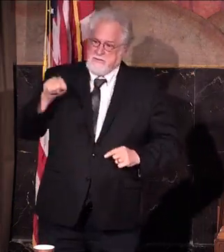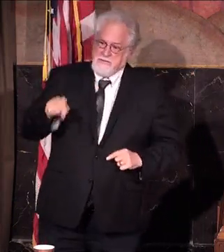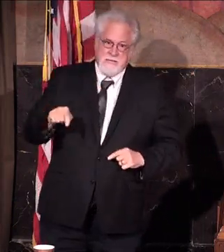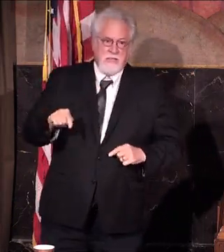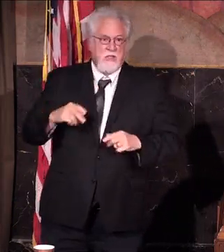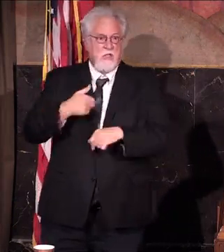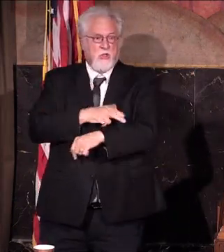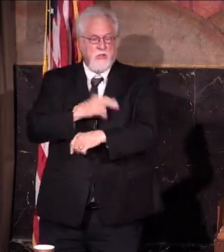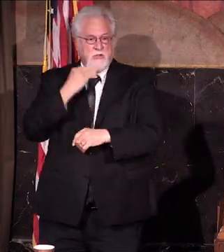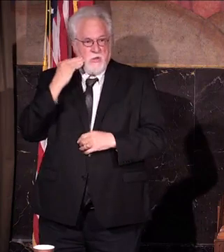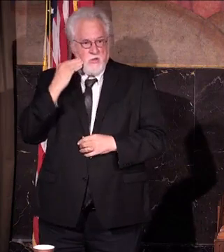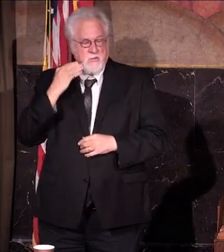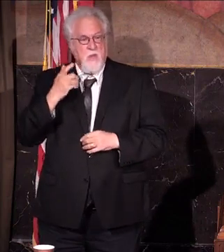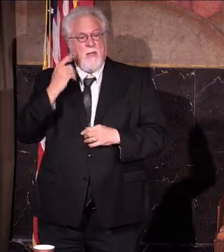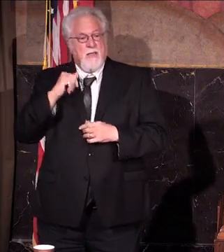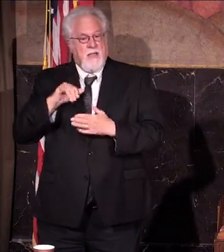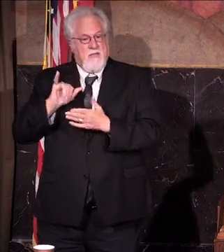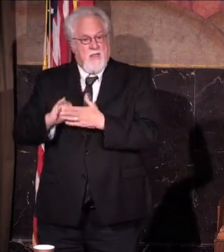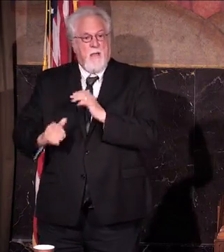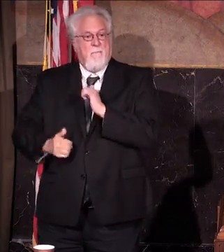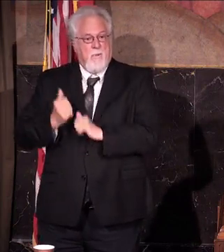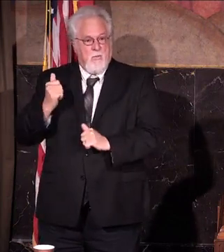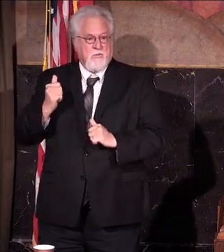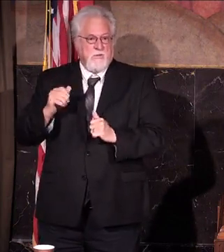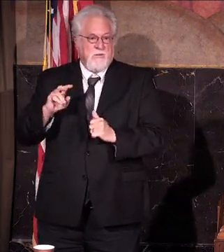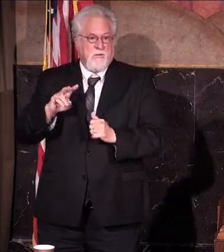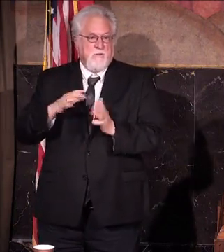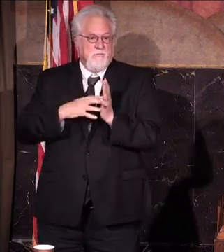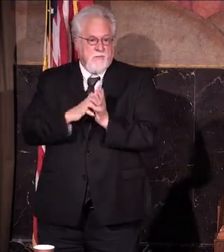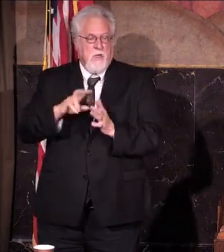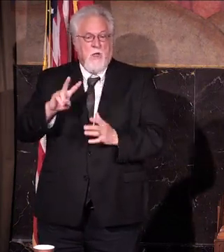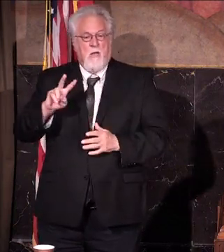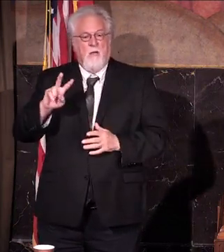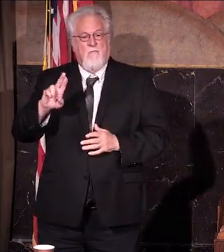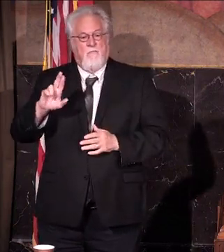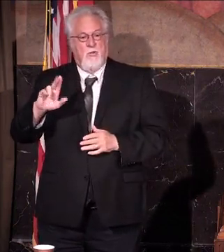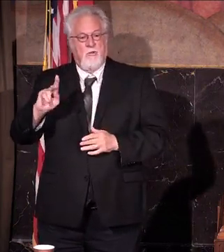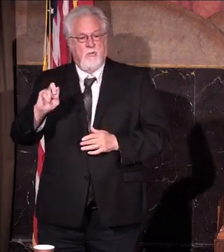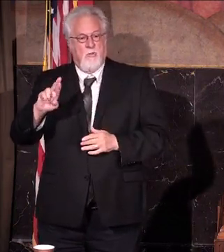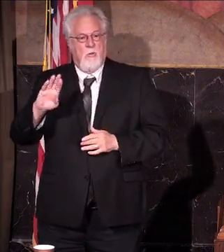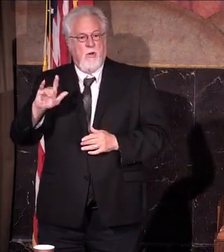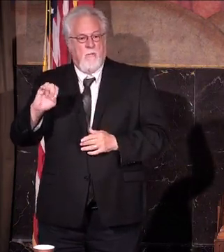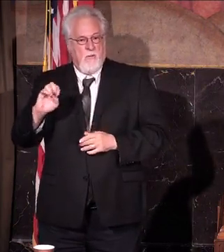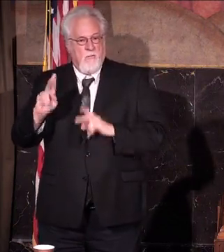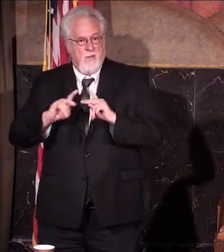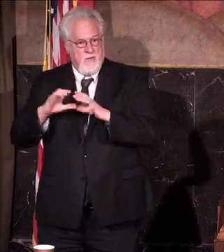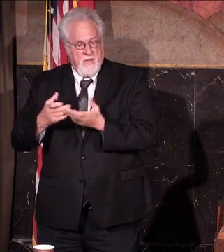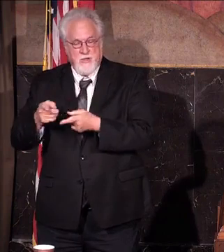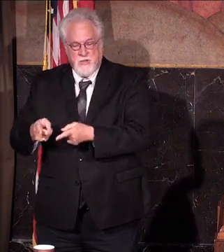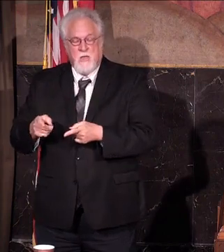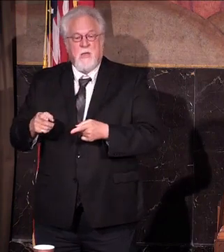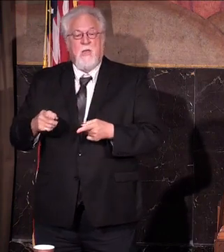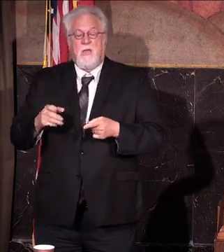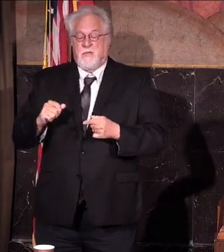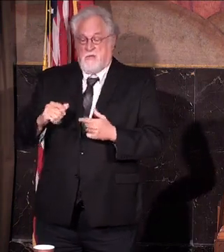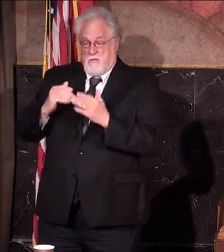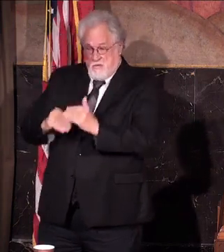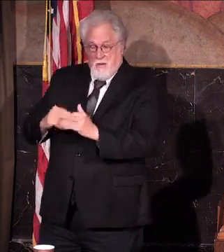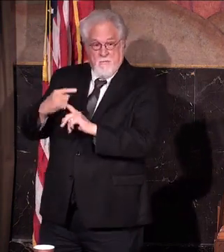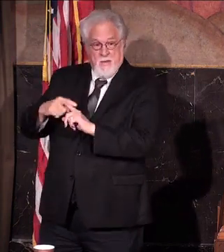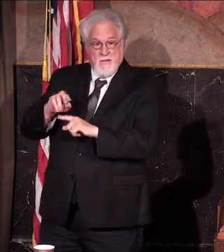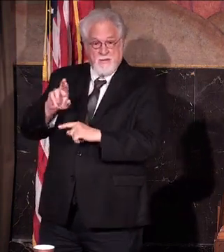contain the nursing homes because this is where the most vulnerable population is. So we've contained the nursing homes to the point where the positivity